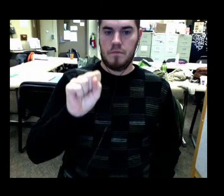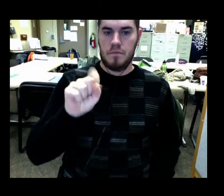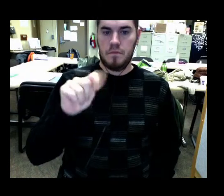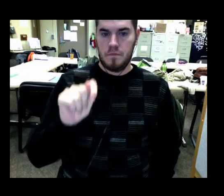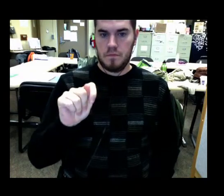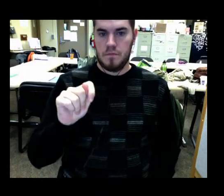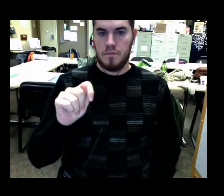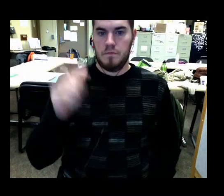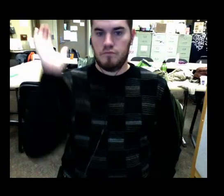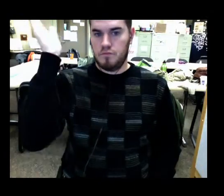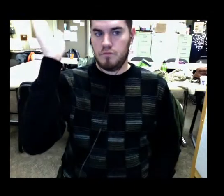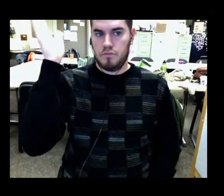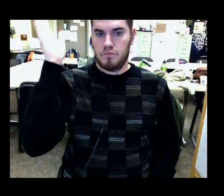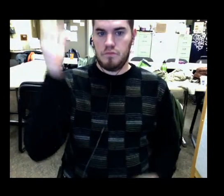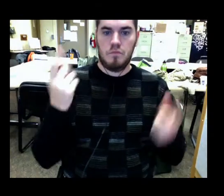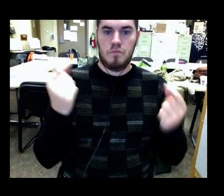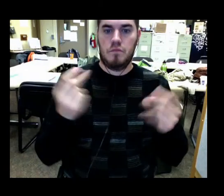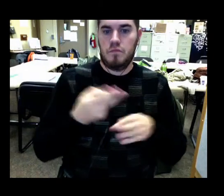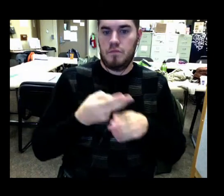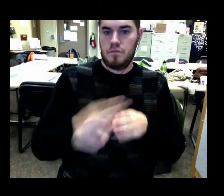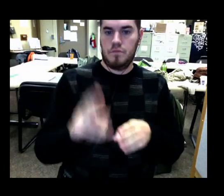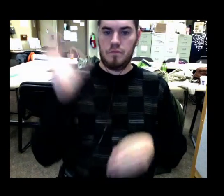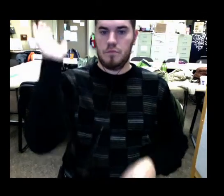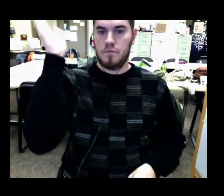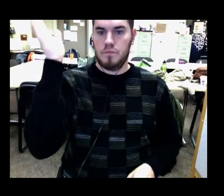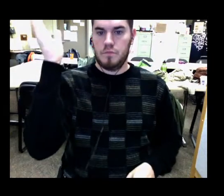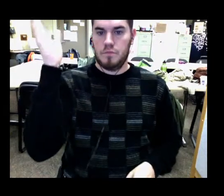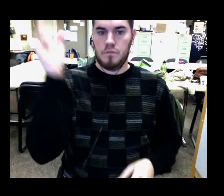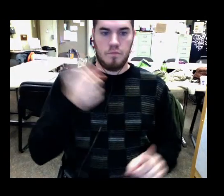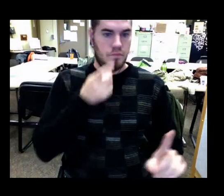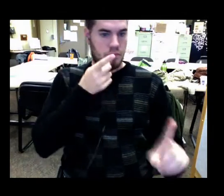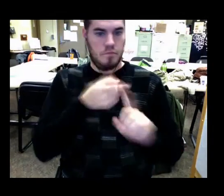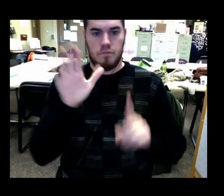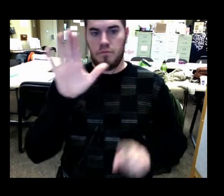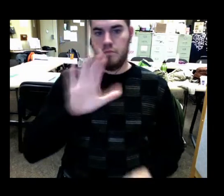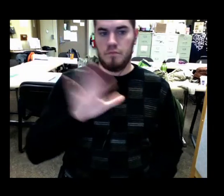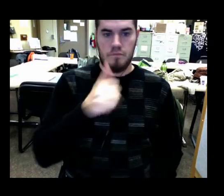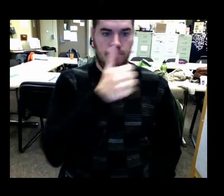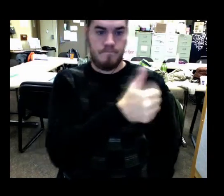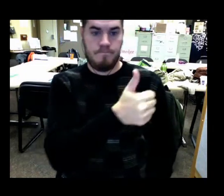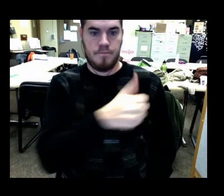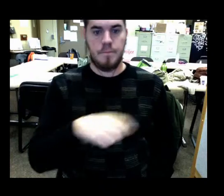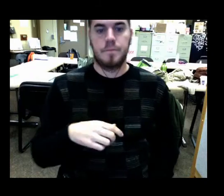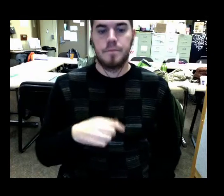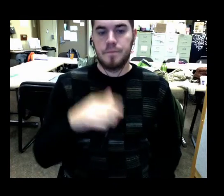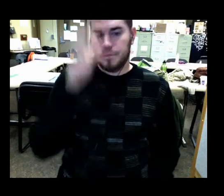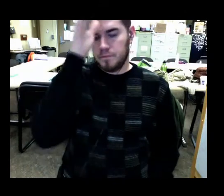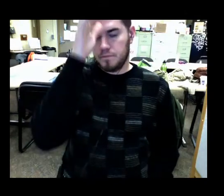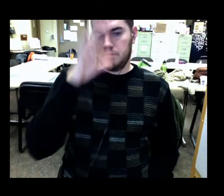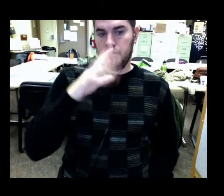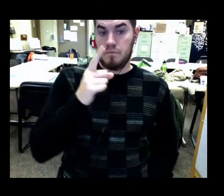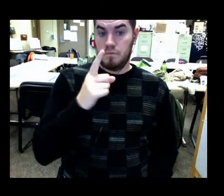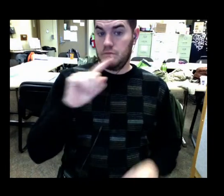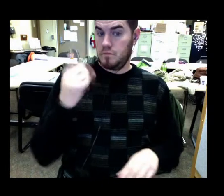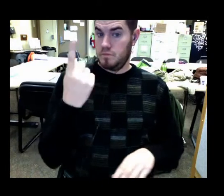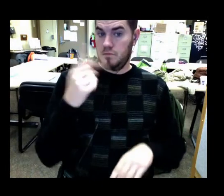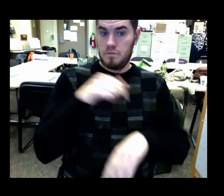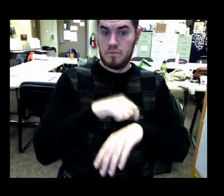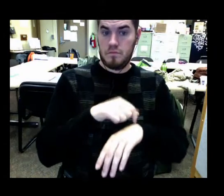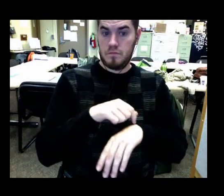their own from their area. It could be, one time I had a gentleman talk about he was doing